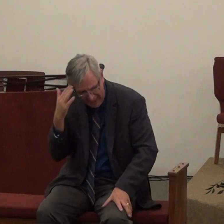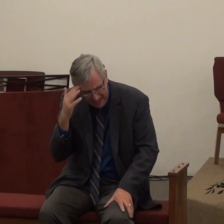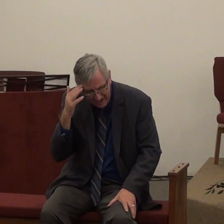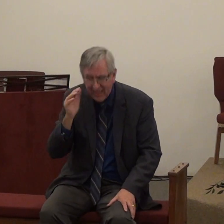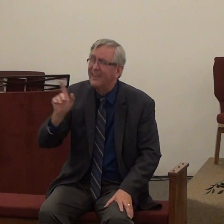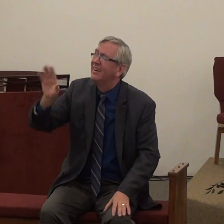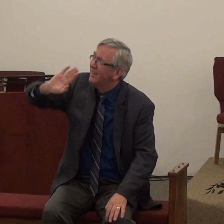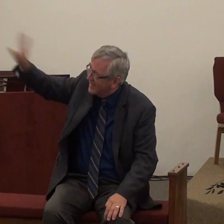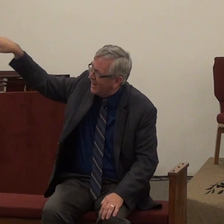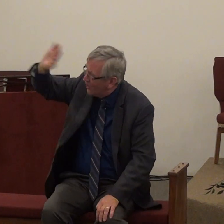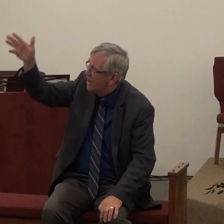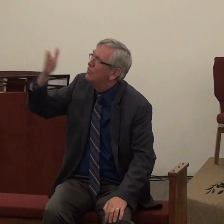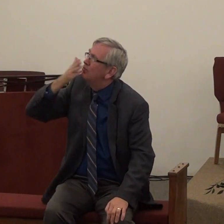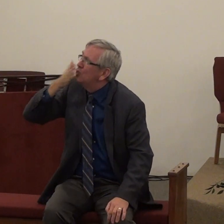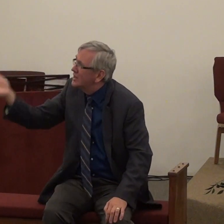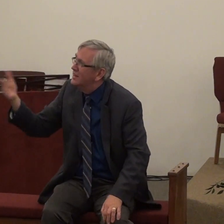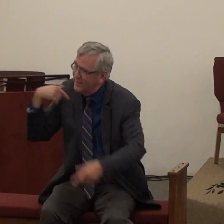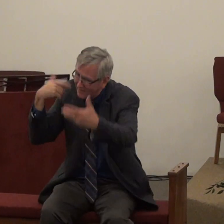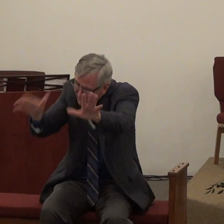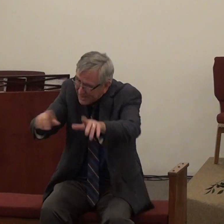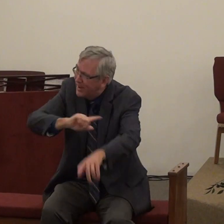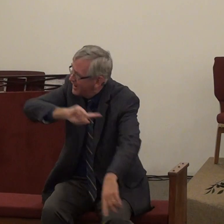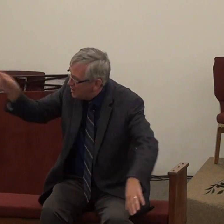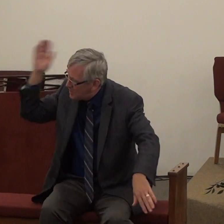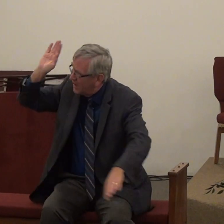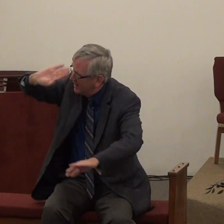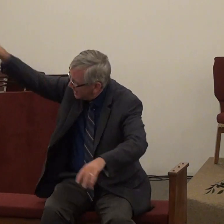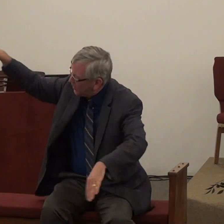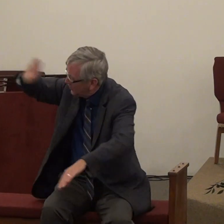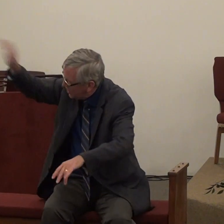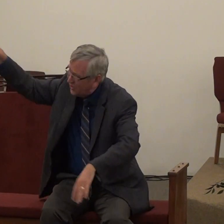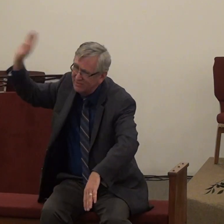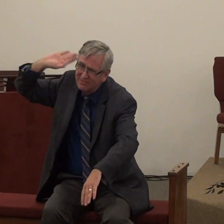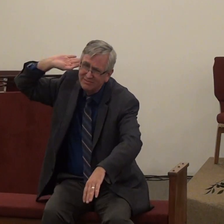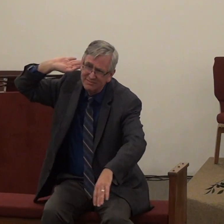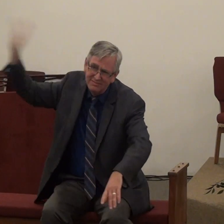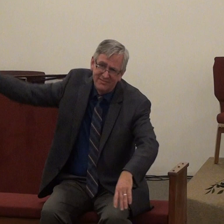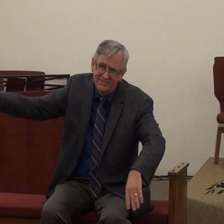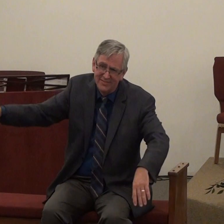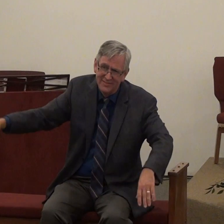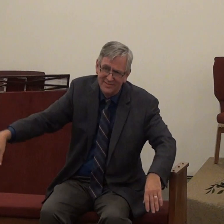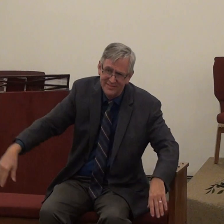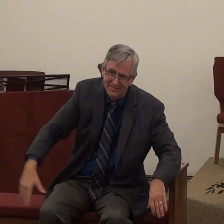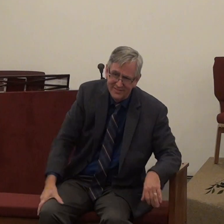sleeping, come to bed. Just go on, good night, go, I'll come when I'm ready, I'll come when I'm done, get out of here.